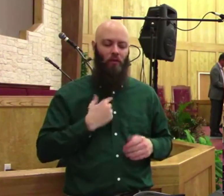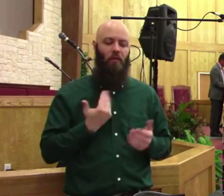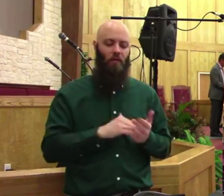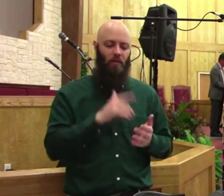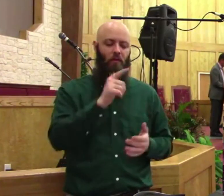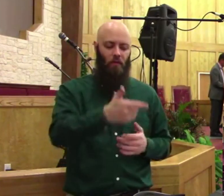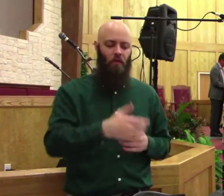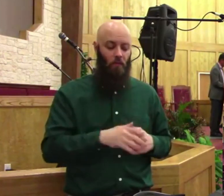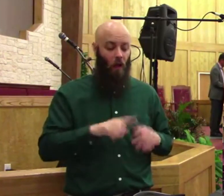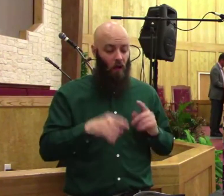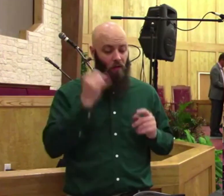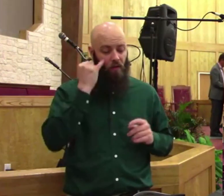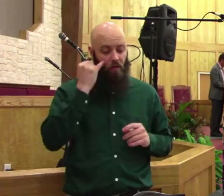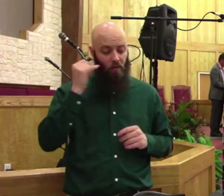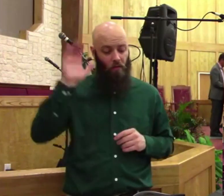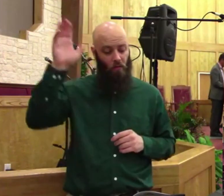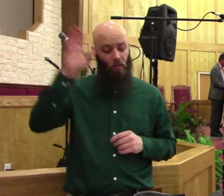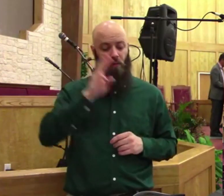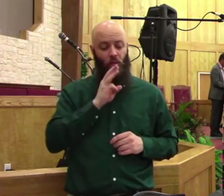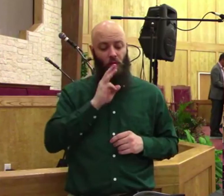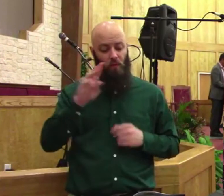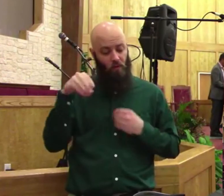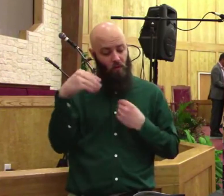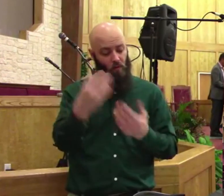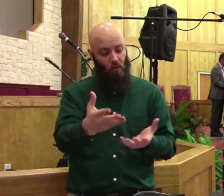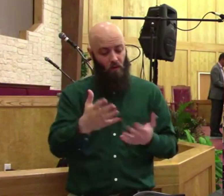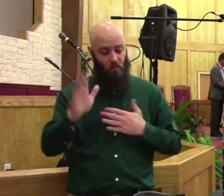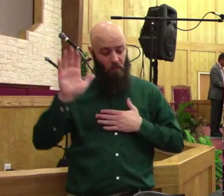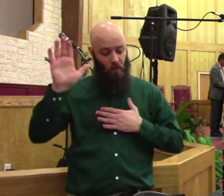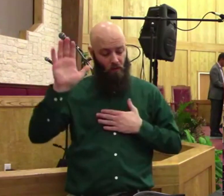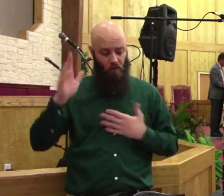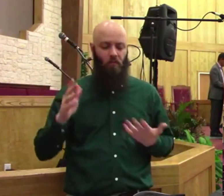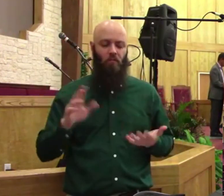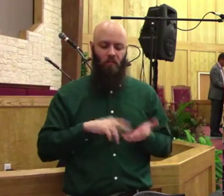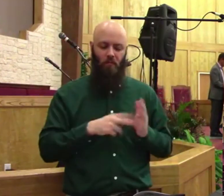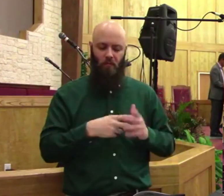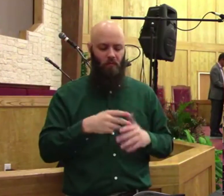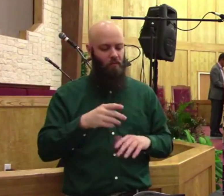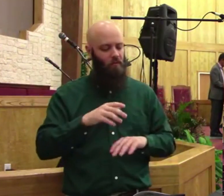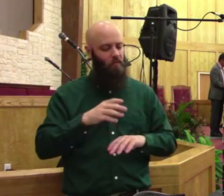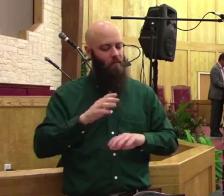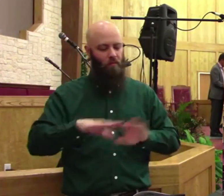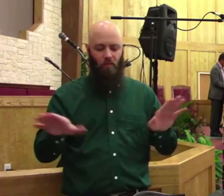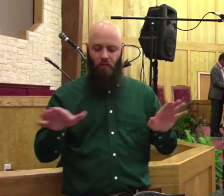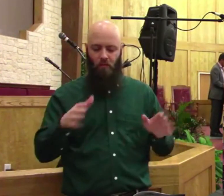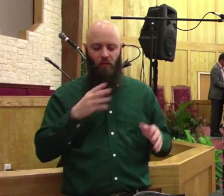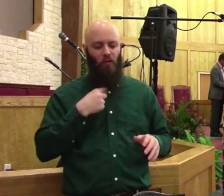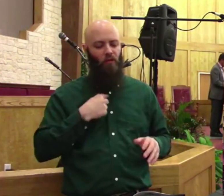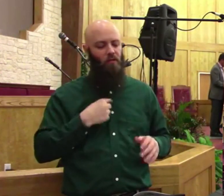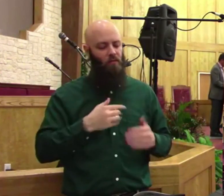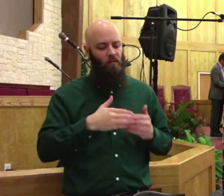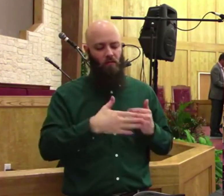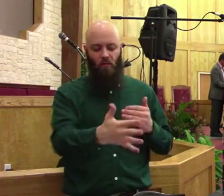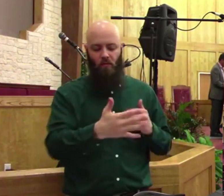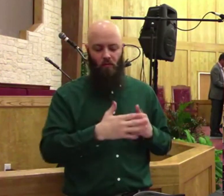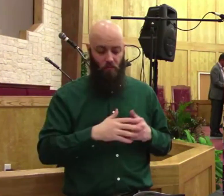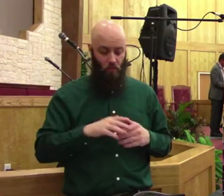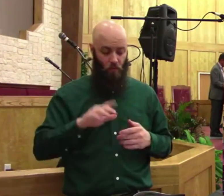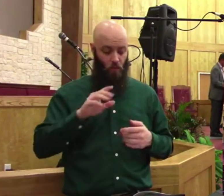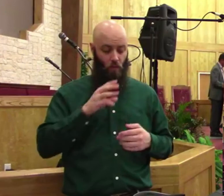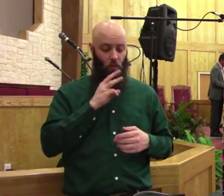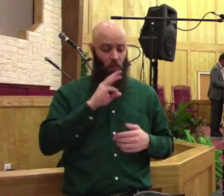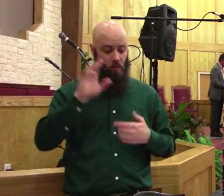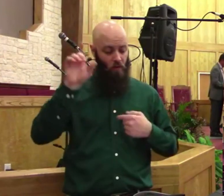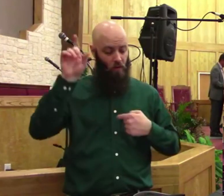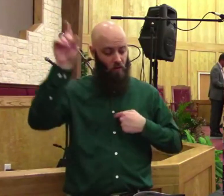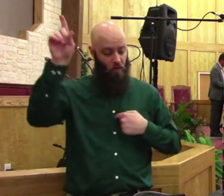whoever drinks of the water that I will give him will never be thirsty again. The water that I will give him will